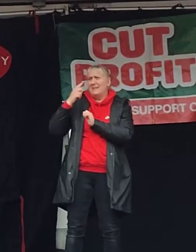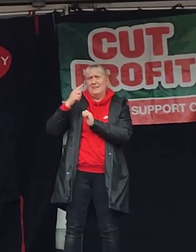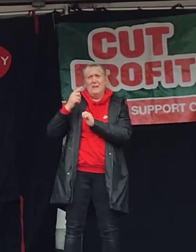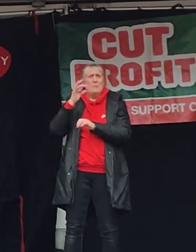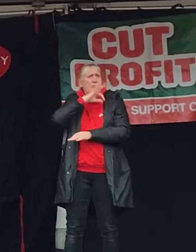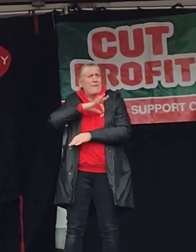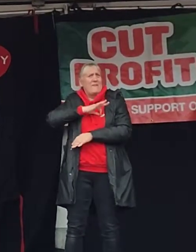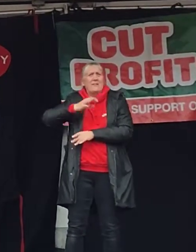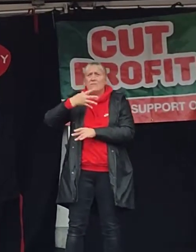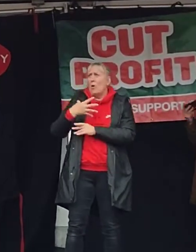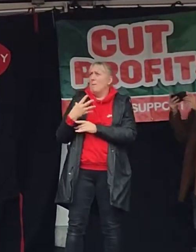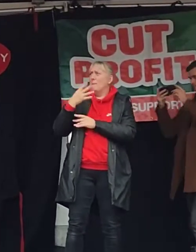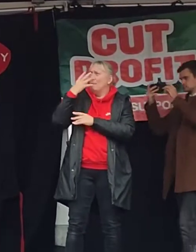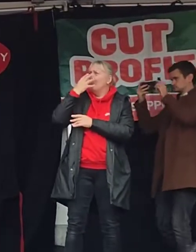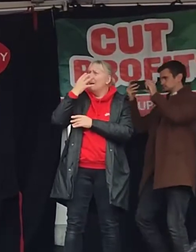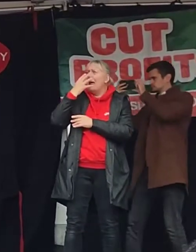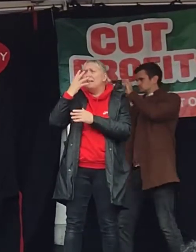others.